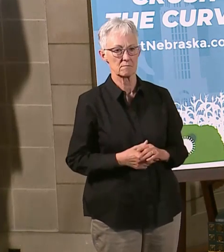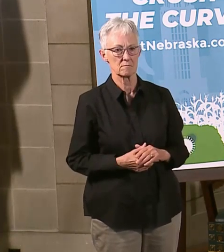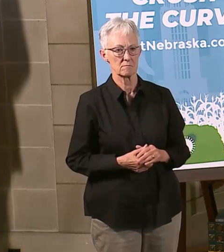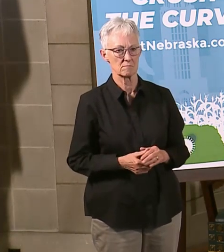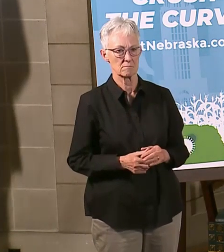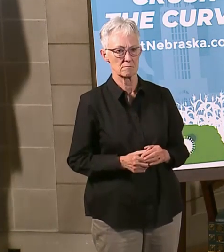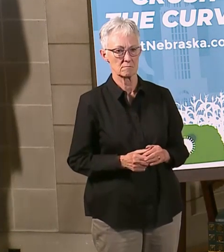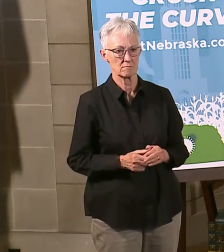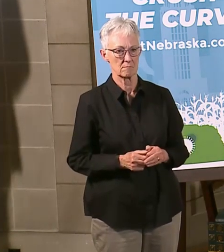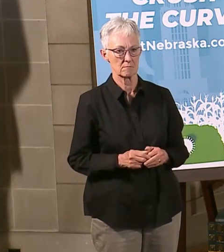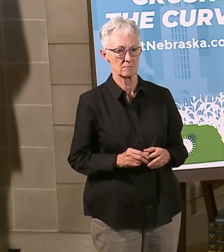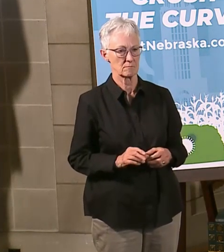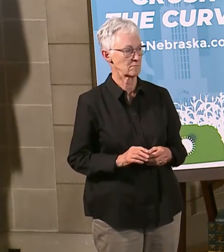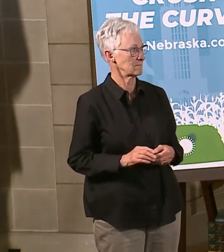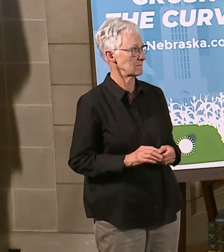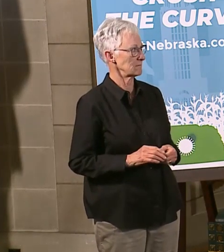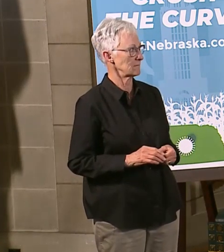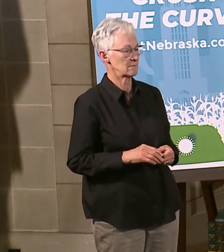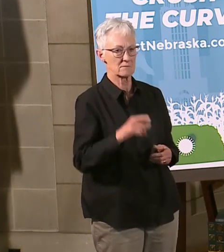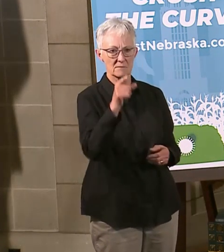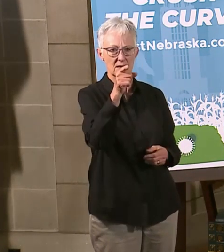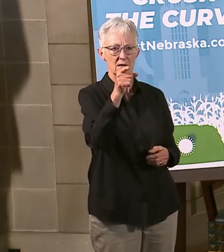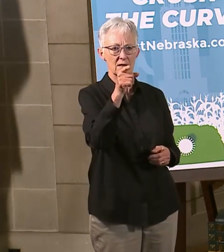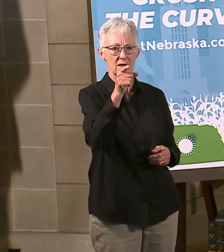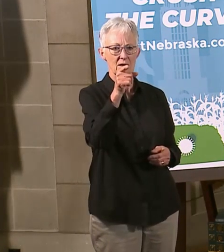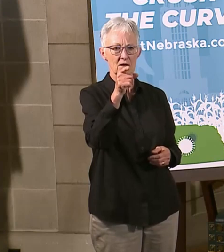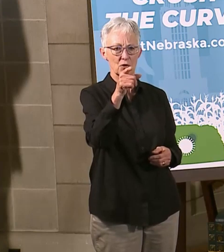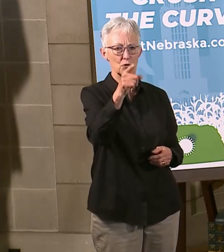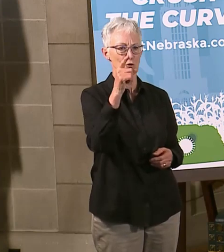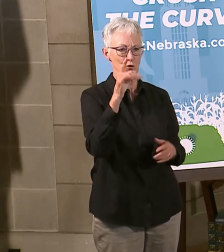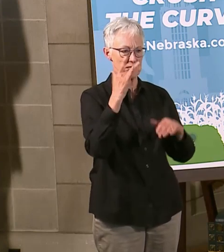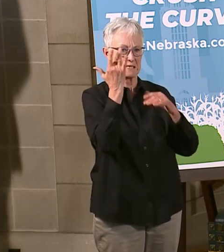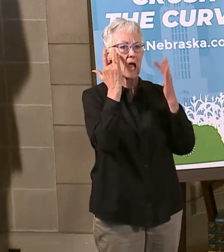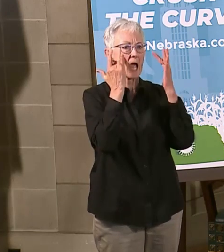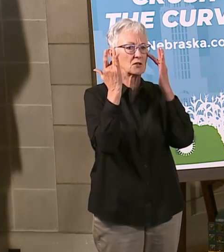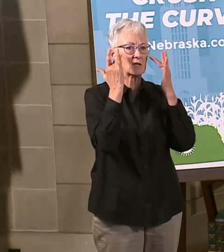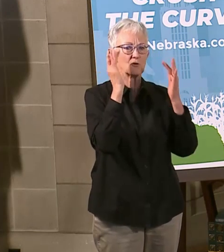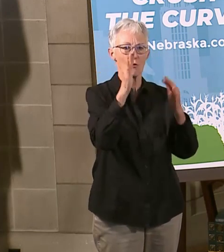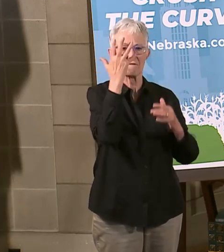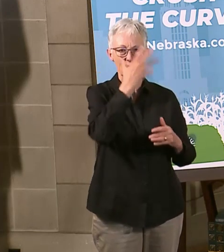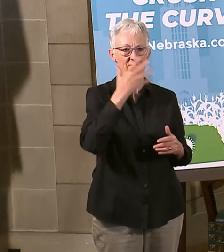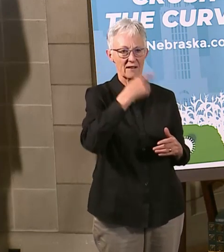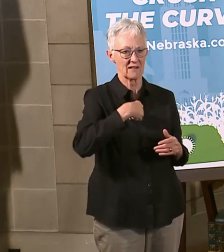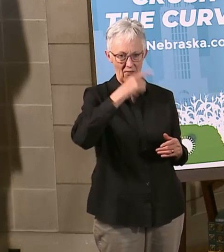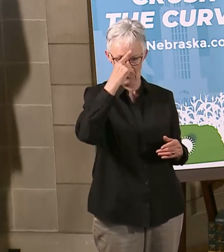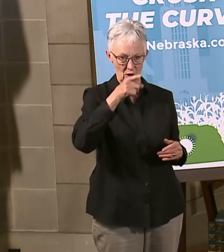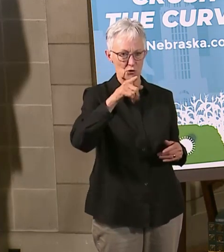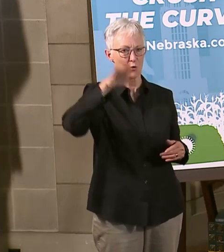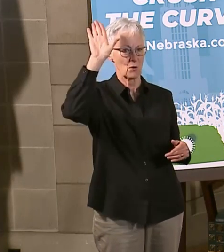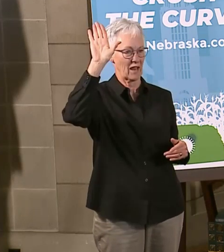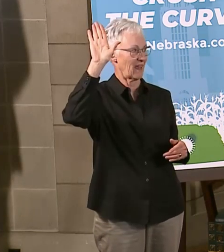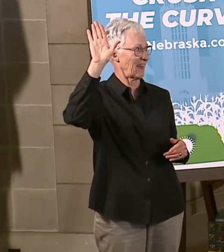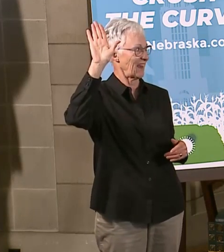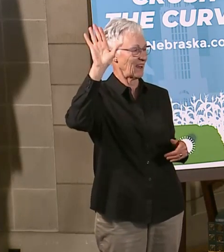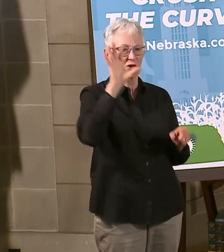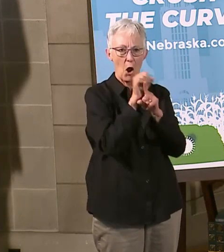just somebody scratching their head. You're not supposed to be touching your eyes back there. You know that? Not supposed to be touching your face. So I got a couple questions. Caught ya.